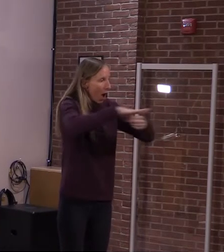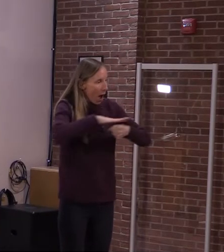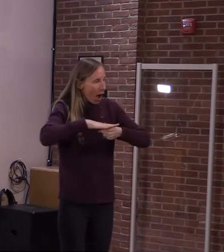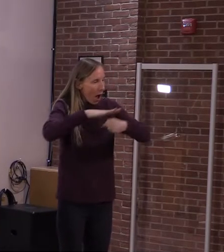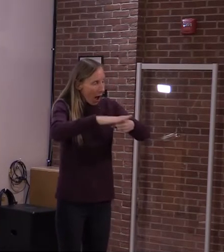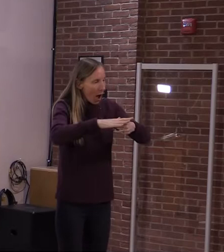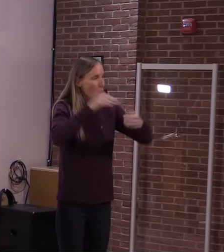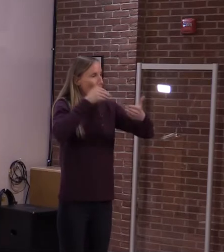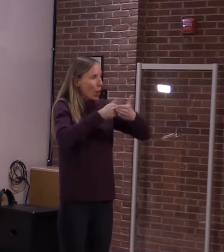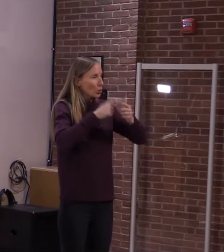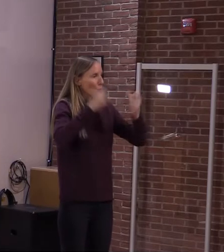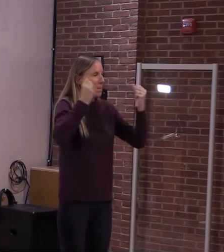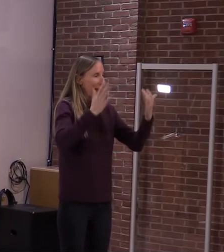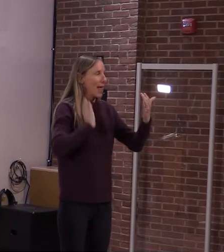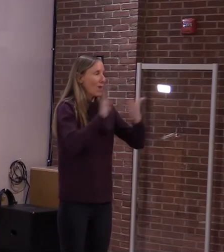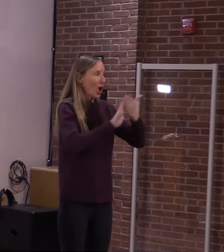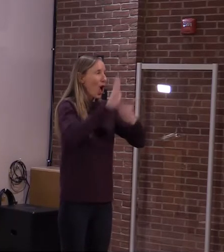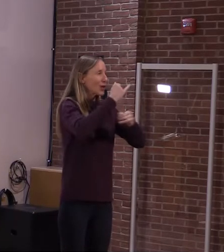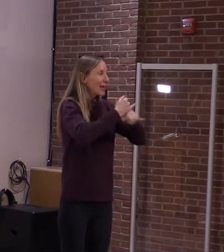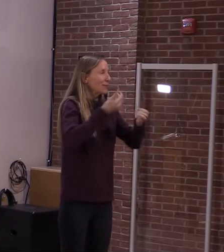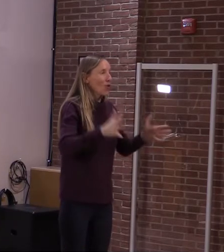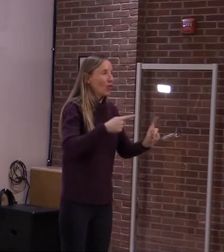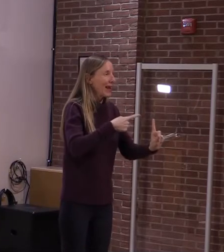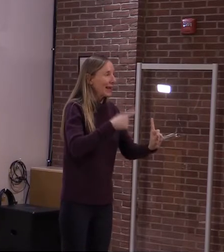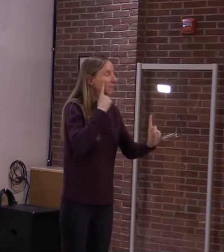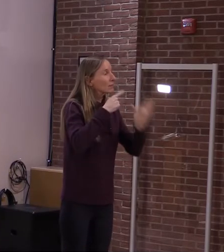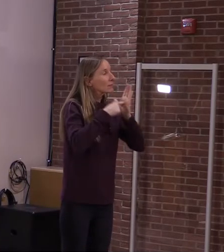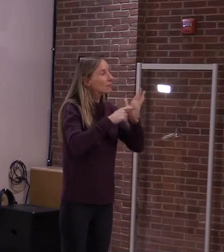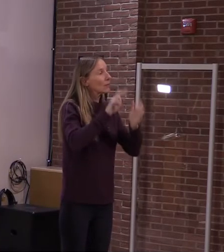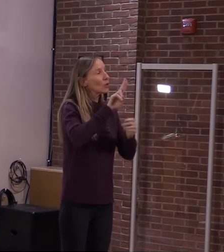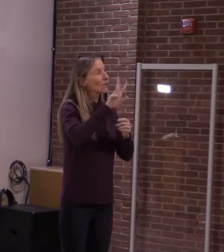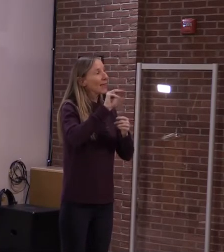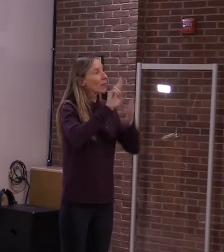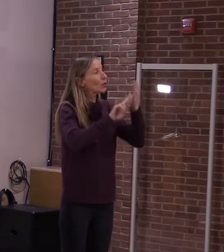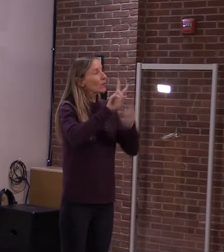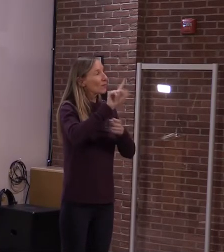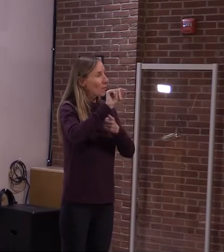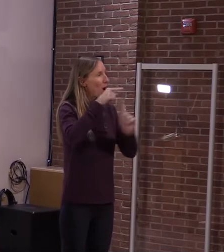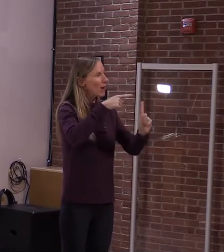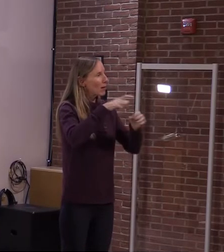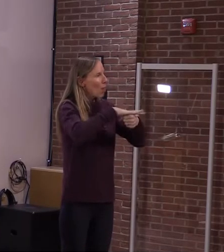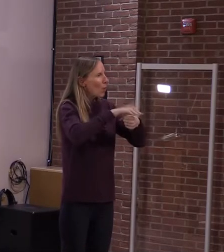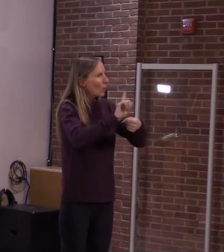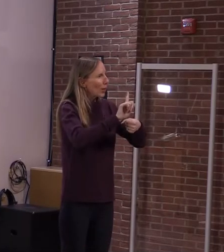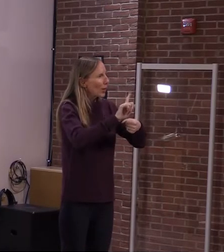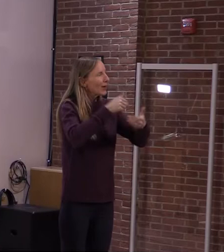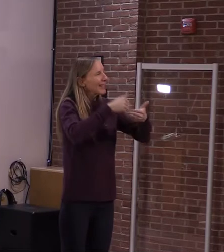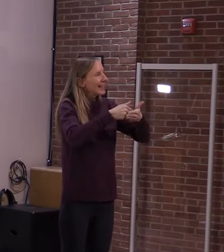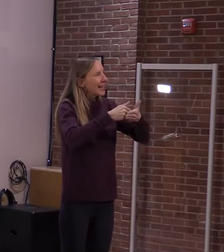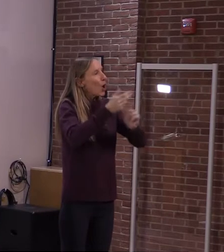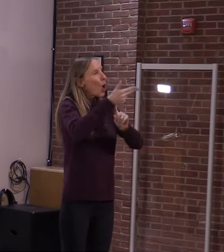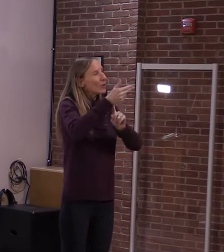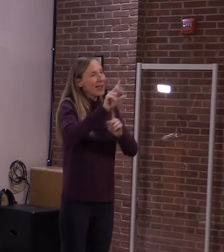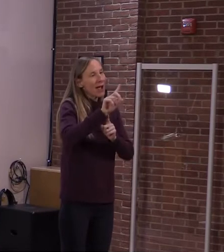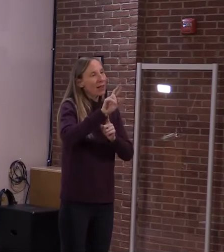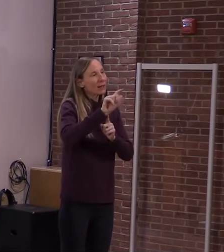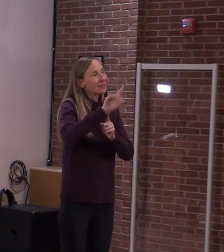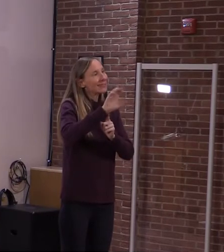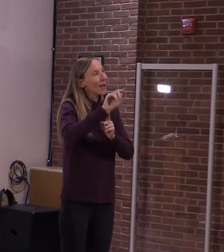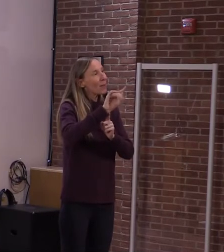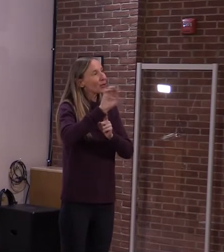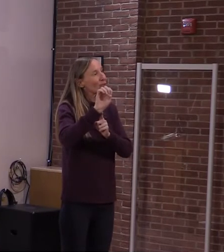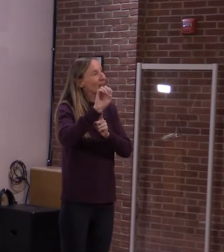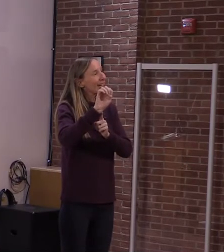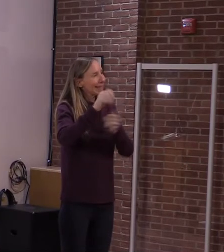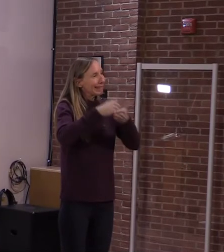to many of our campuses. So for example, for the University of Vermont, it's located at the Doubletree, which is just a